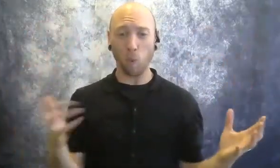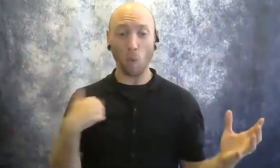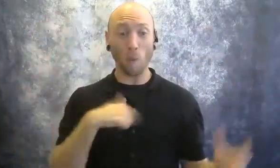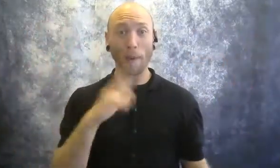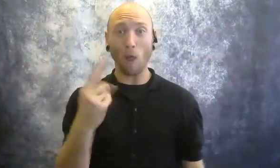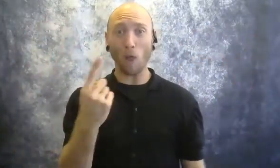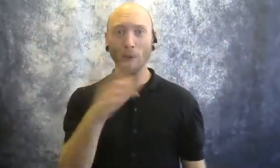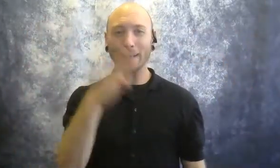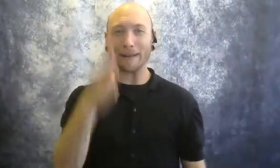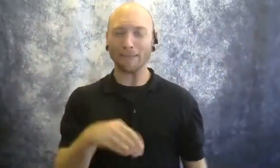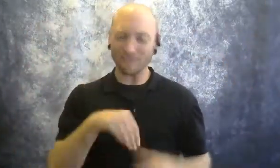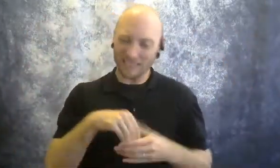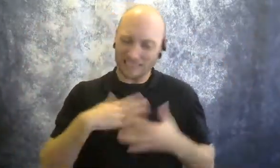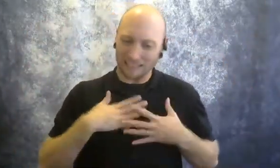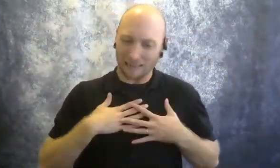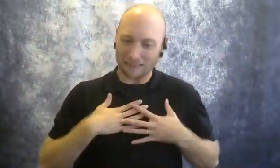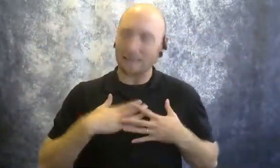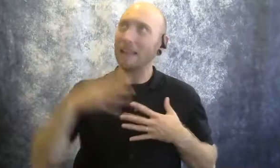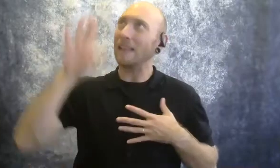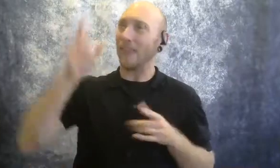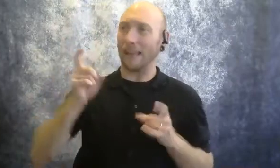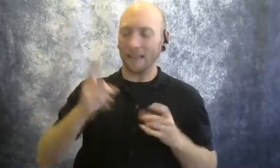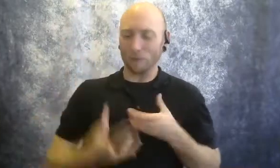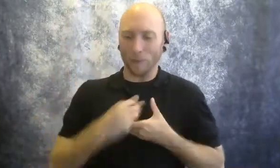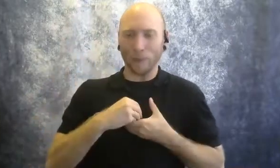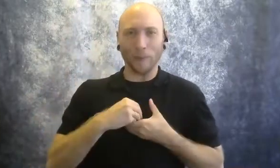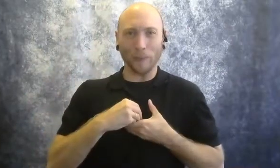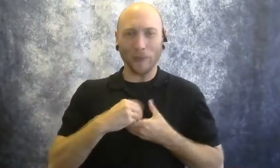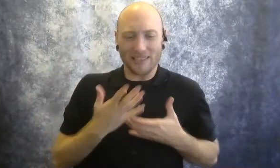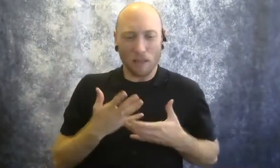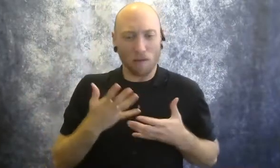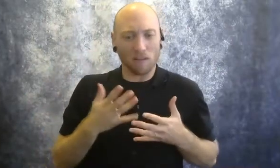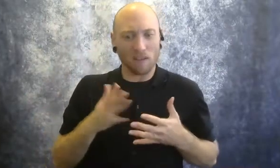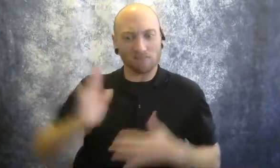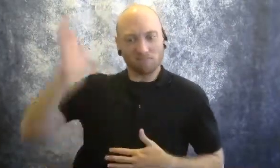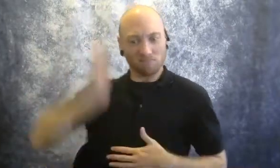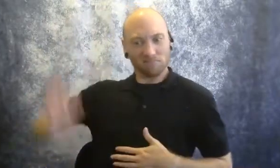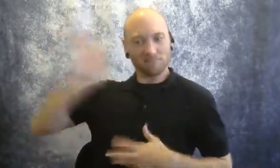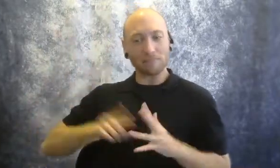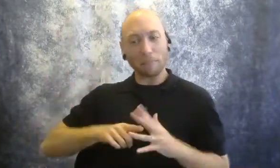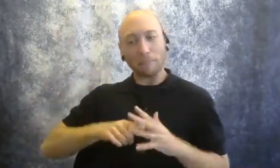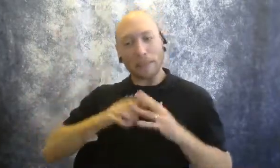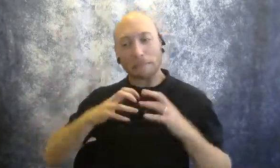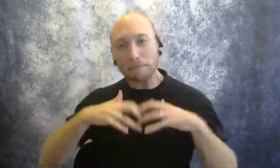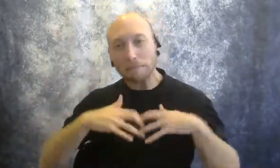alone. We have something within us, that divine spark, that gift to us at the foundation of the universe.